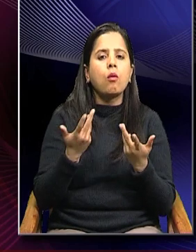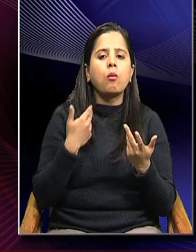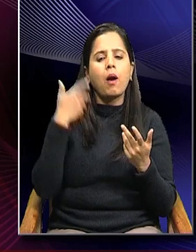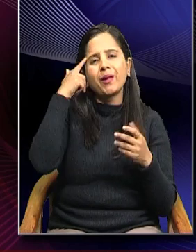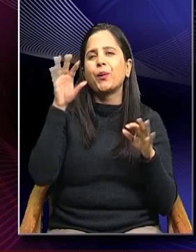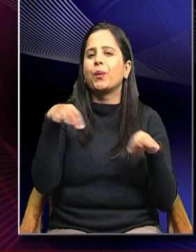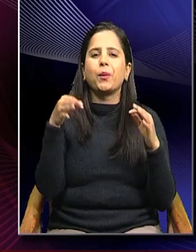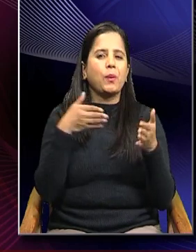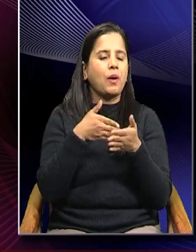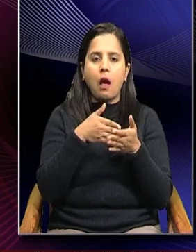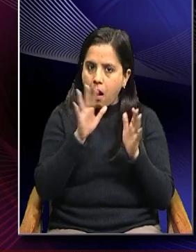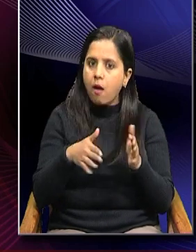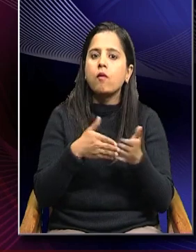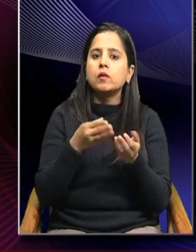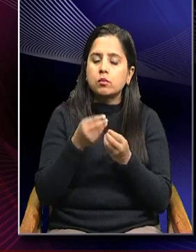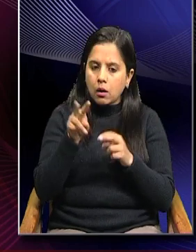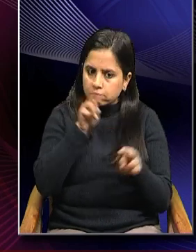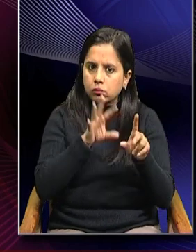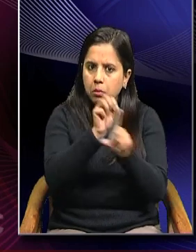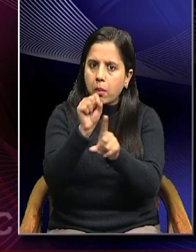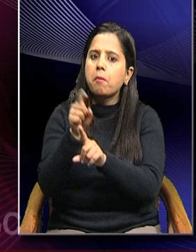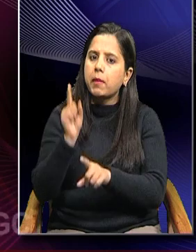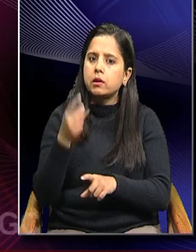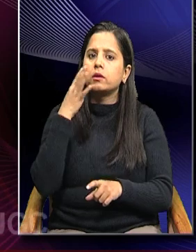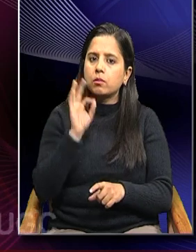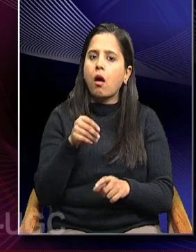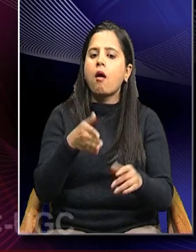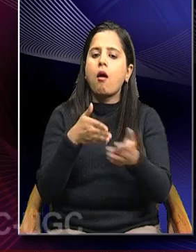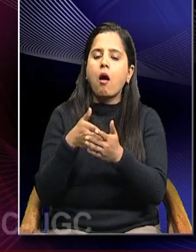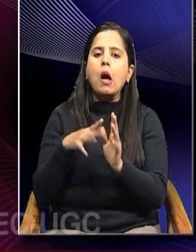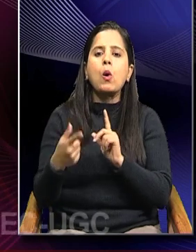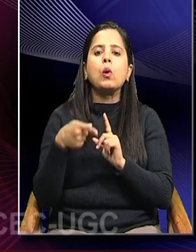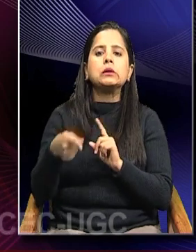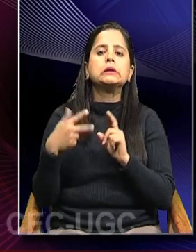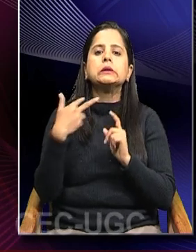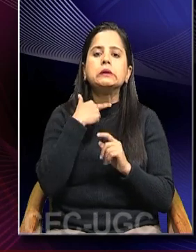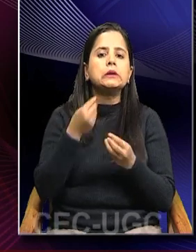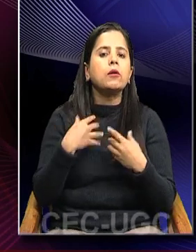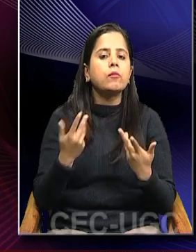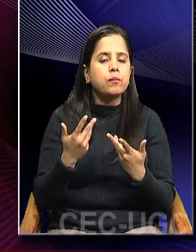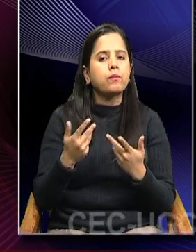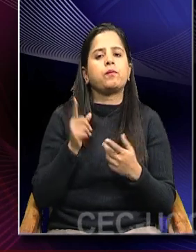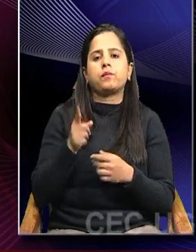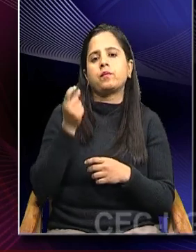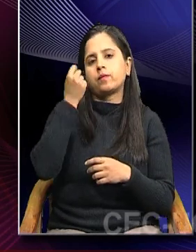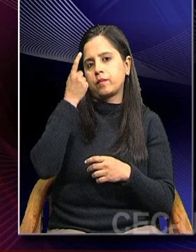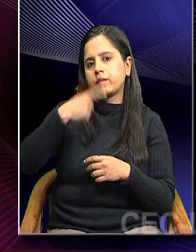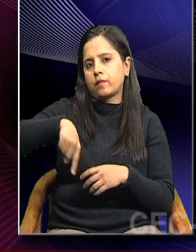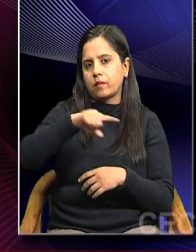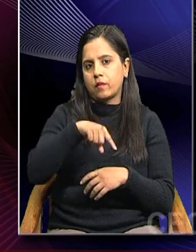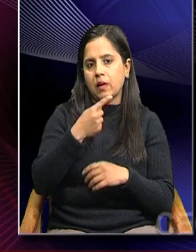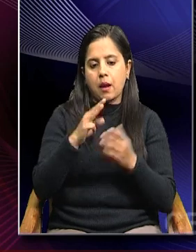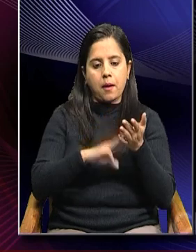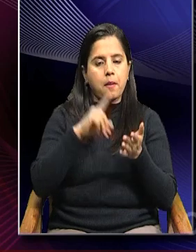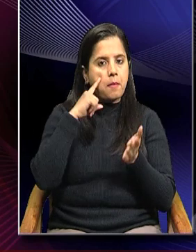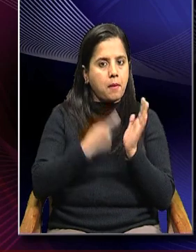of those problems which are imposed by these challenges? So we have to understand that what are the